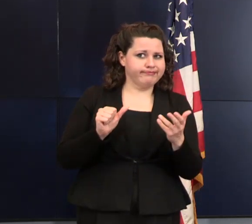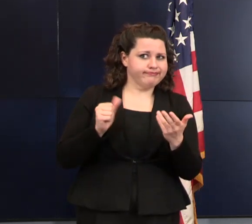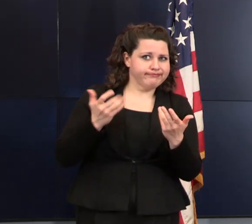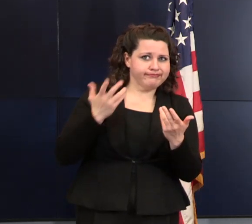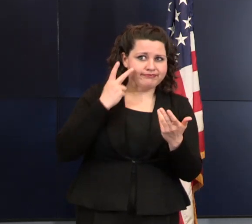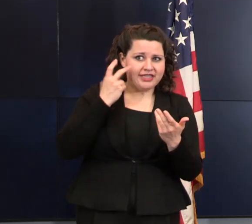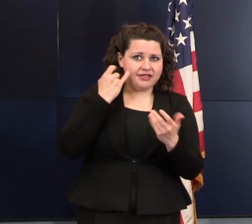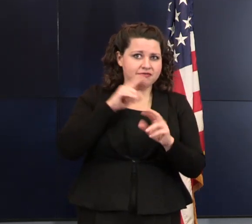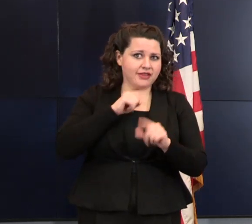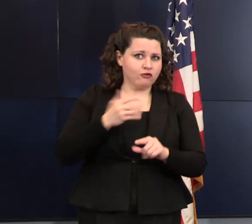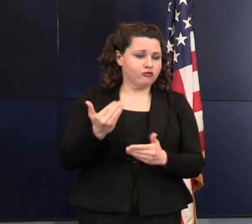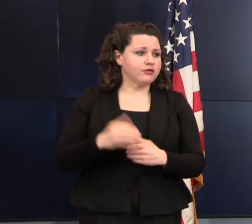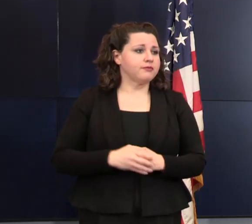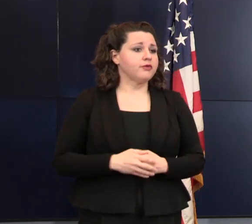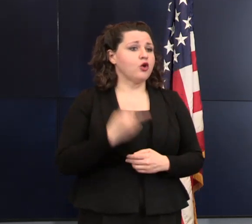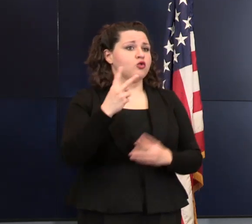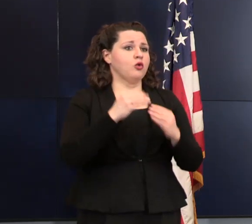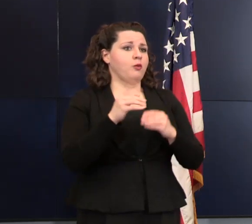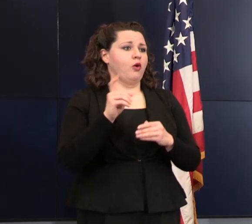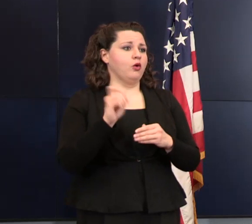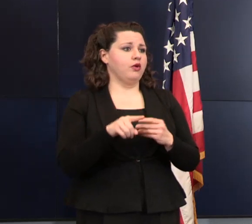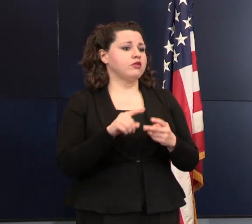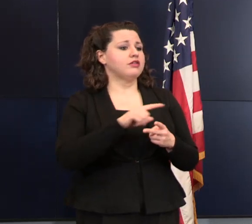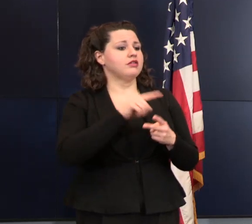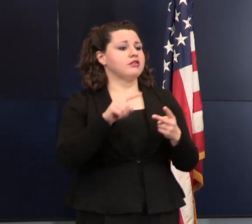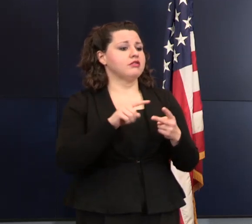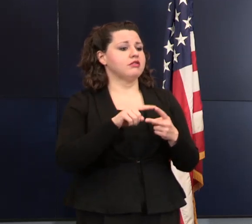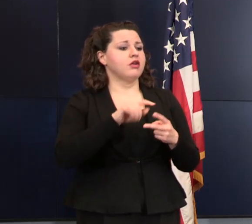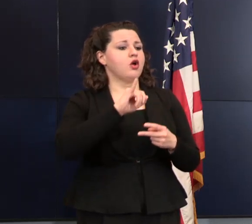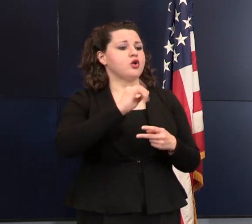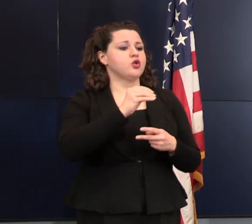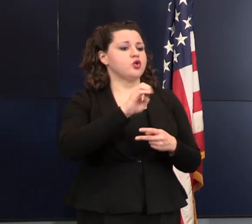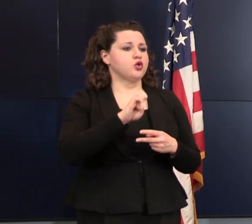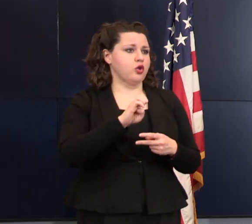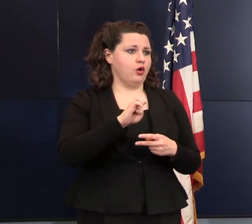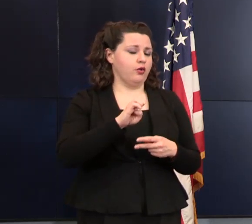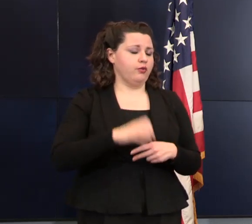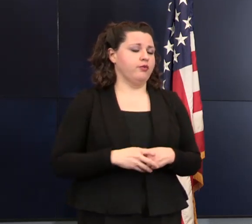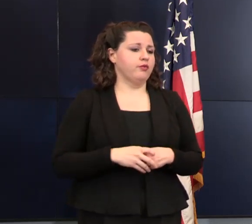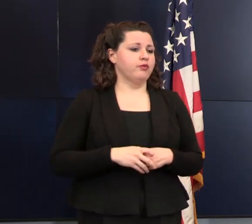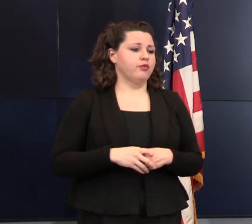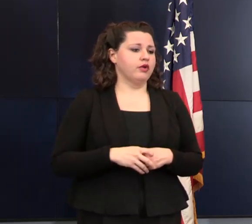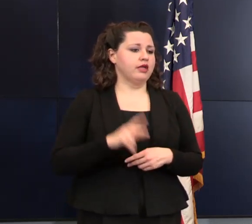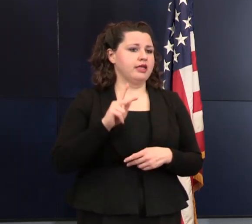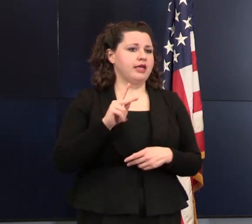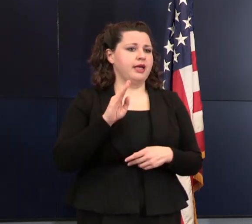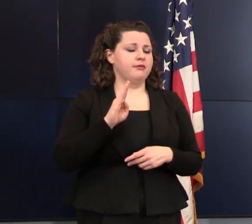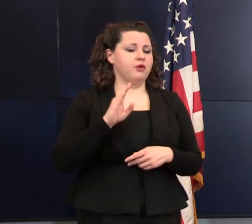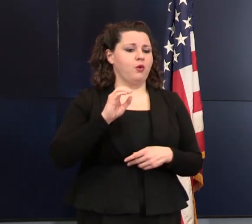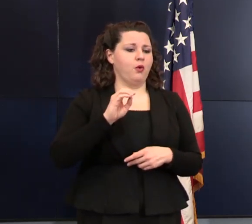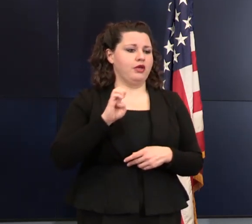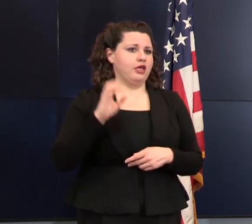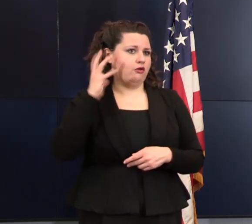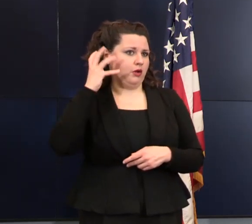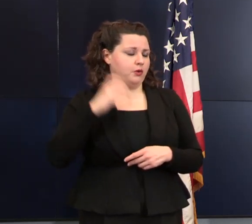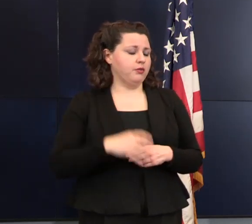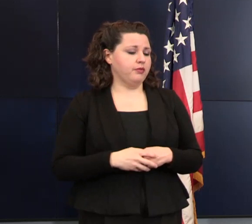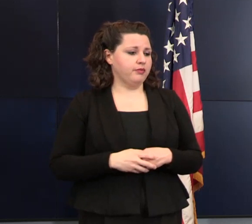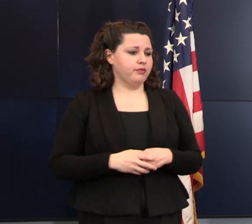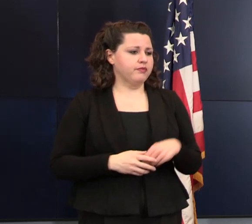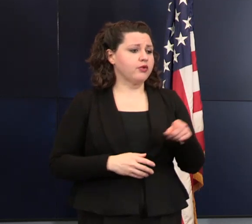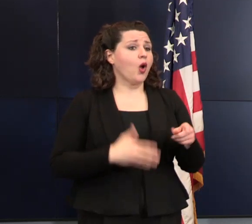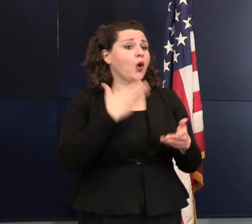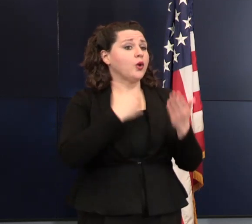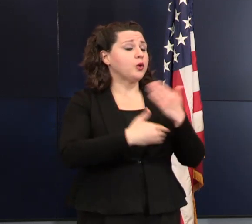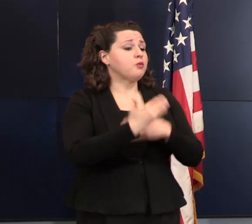response. Two more questions. Second to last question is going to Joe, KBOE Radio. Good morning, Governor. Just